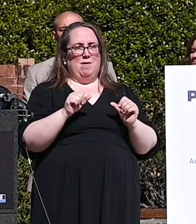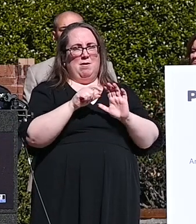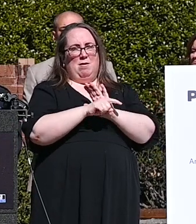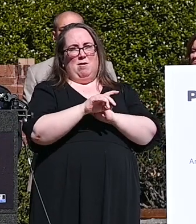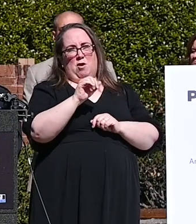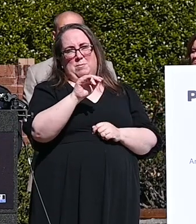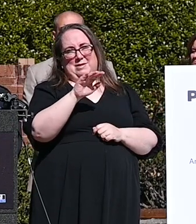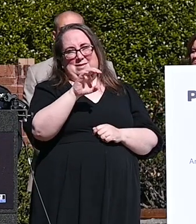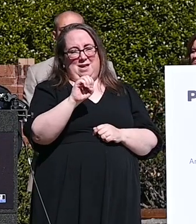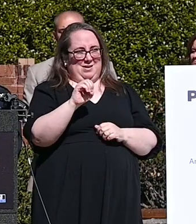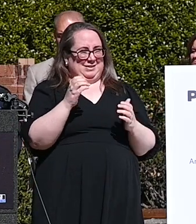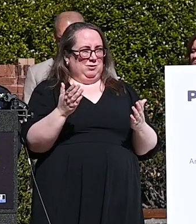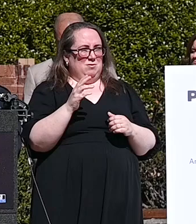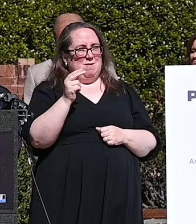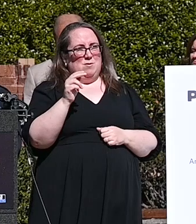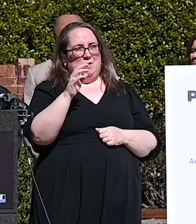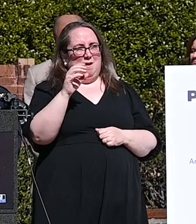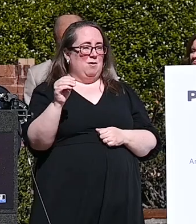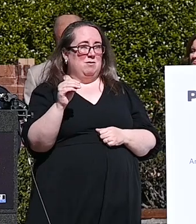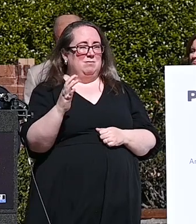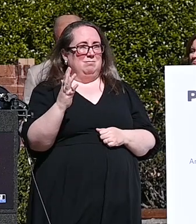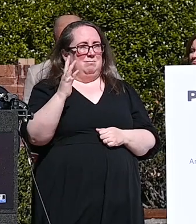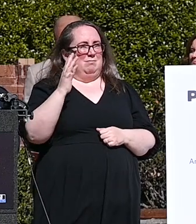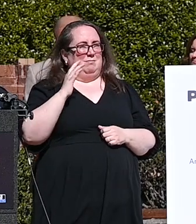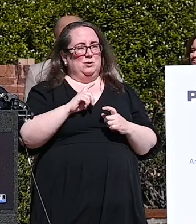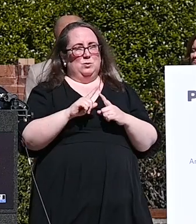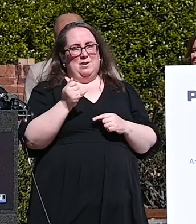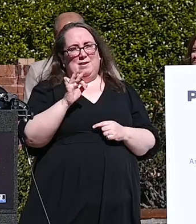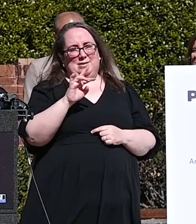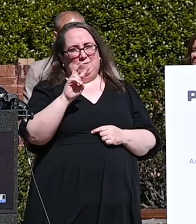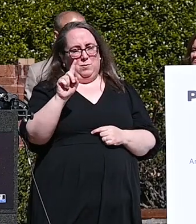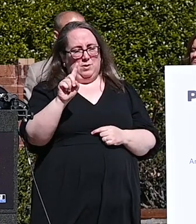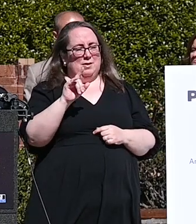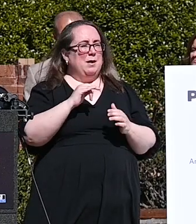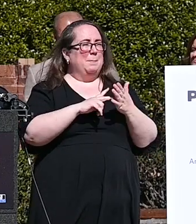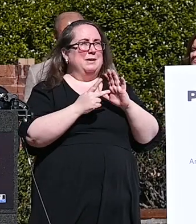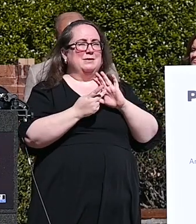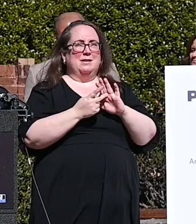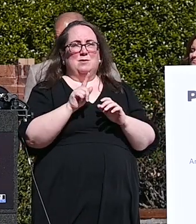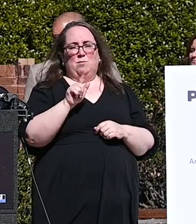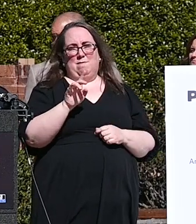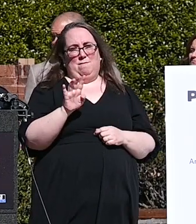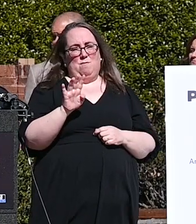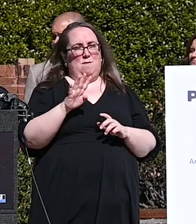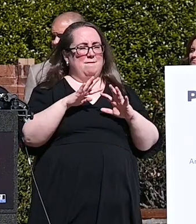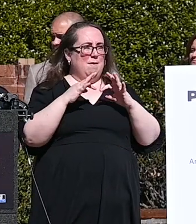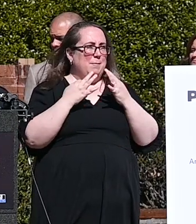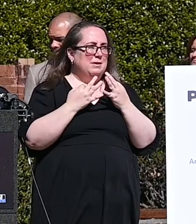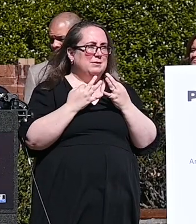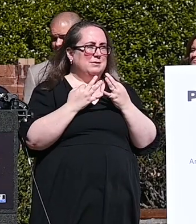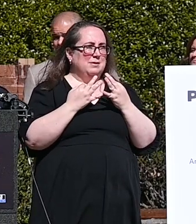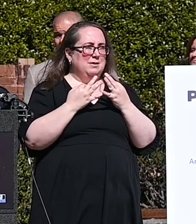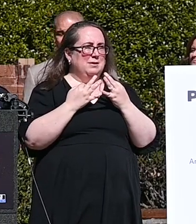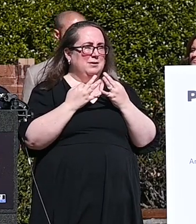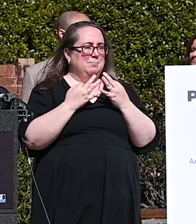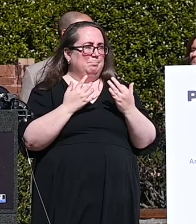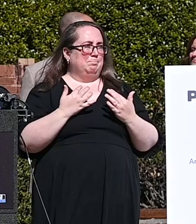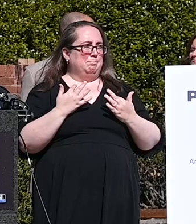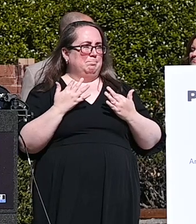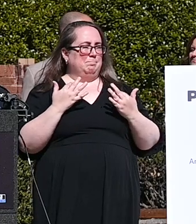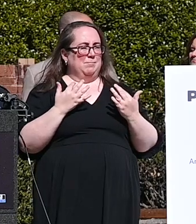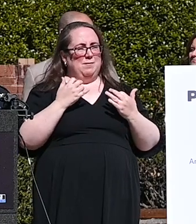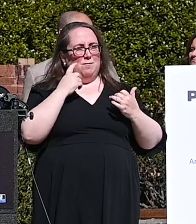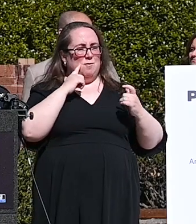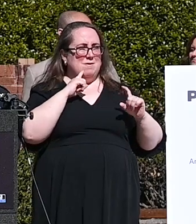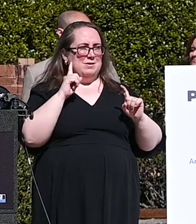County dating back to 1971. That means 24 families are still waiting